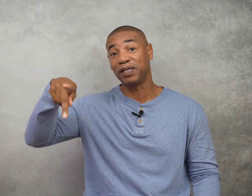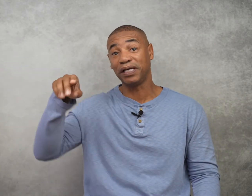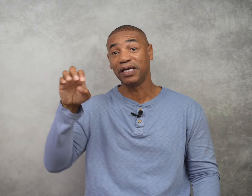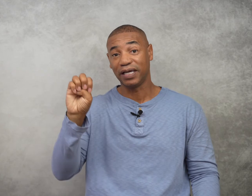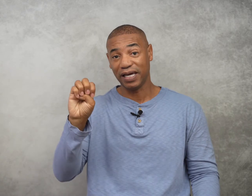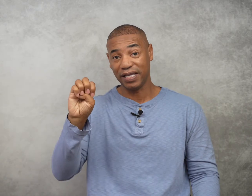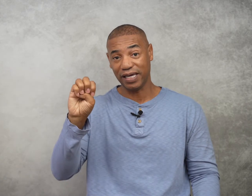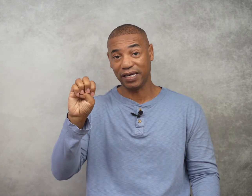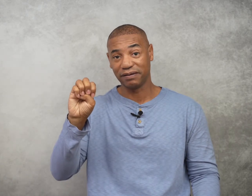P and E.